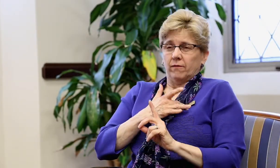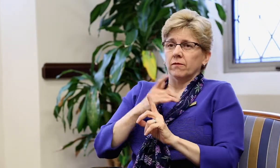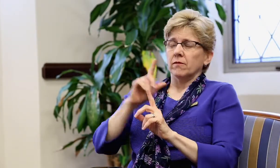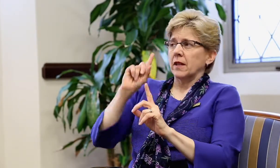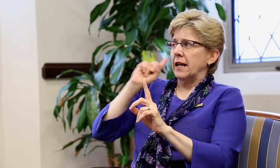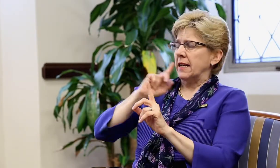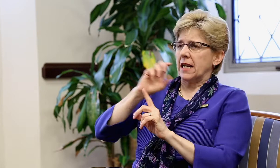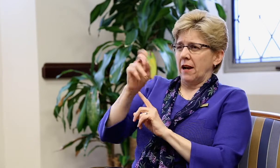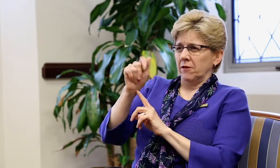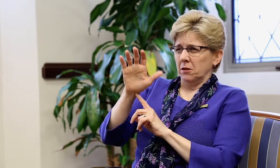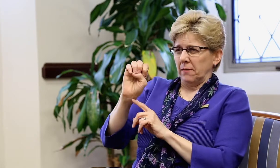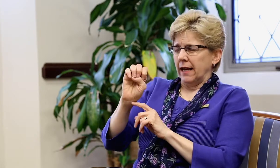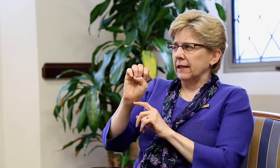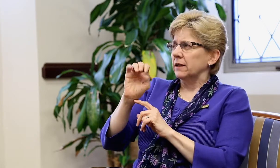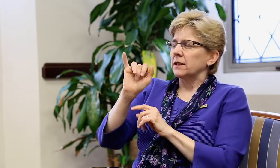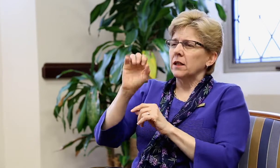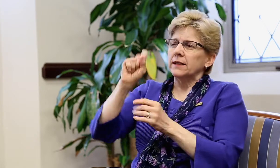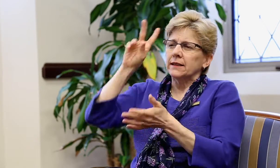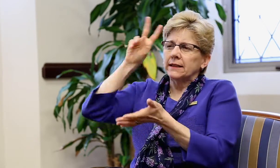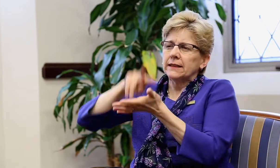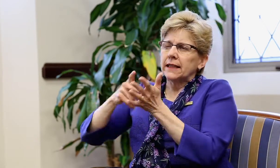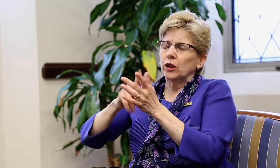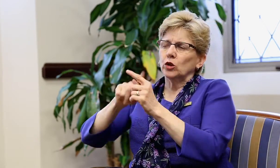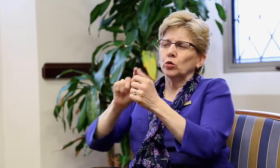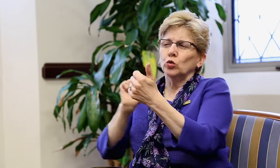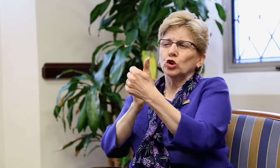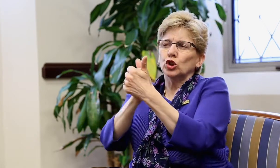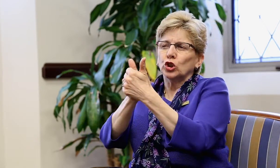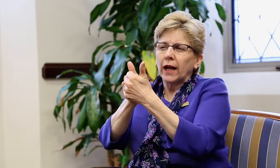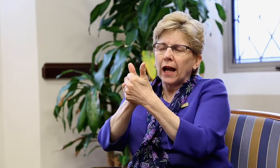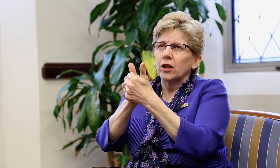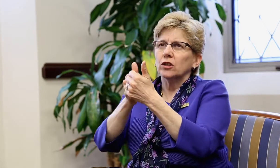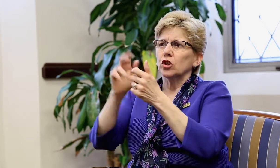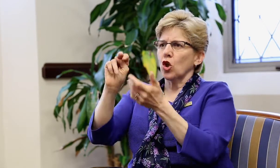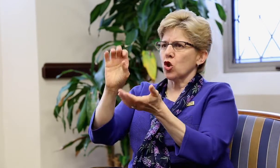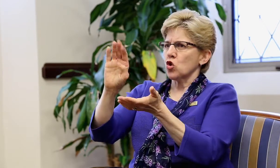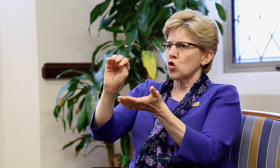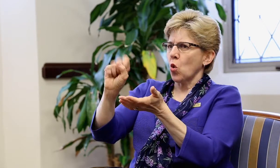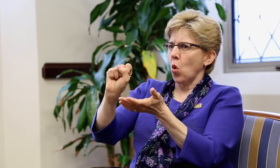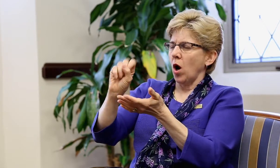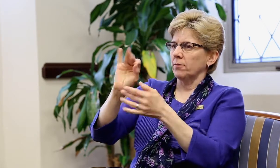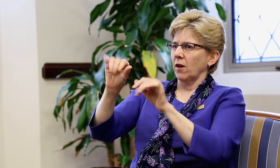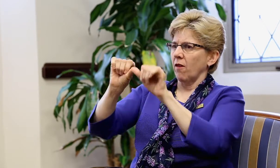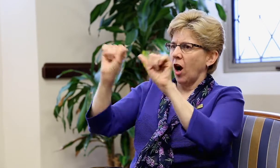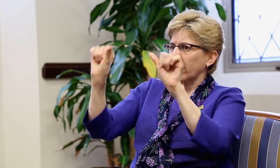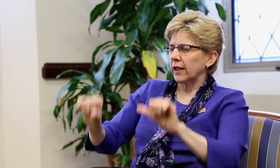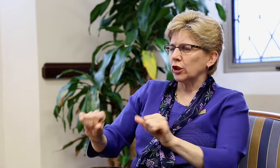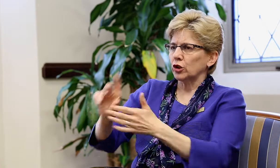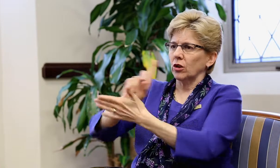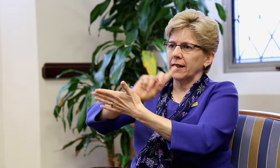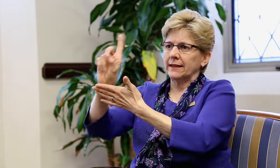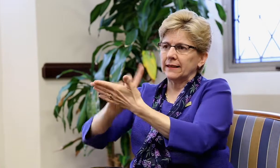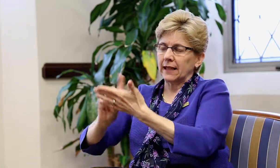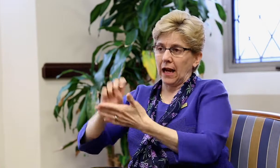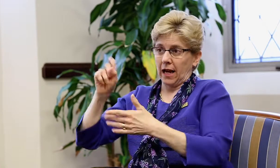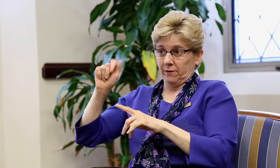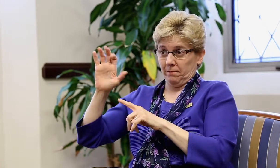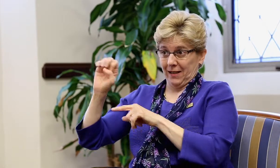Well, at the heart of things, deaf space is intended to really challenge the norms in architecture and design as they